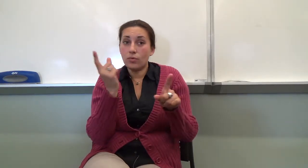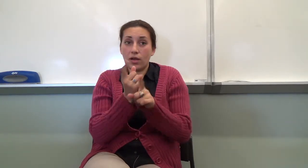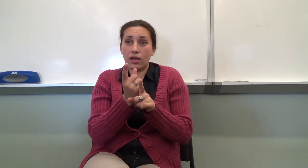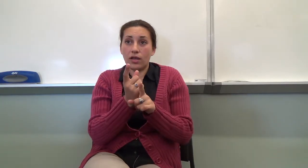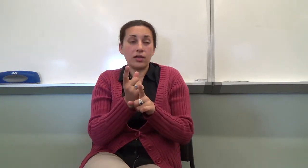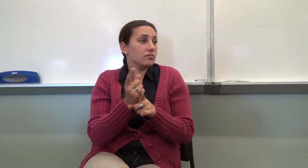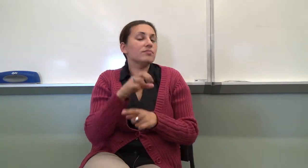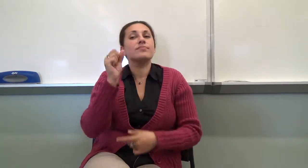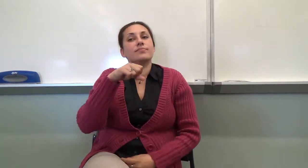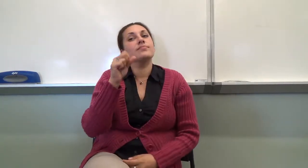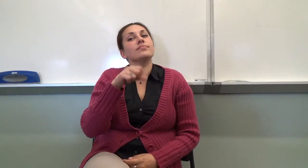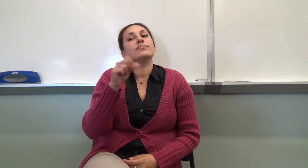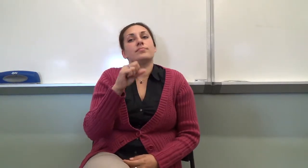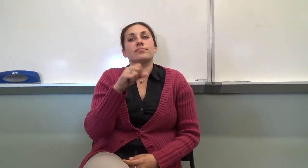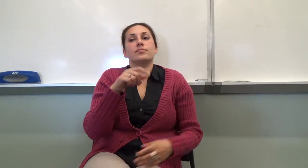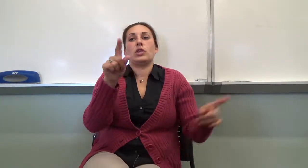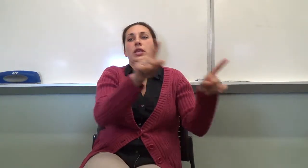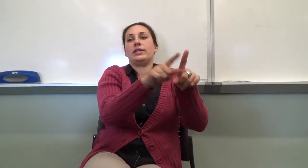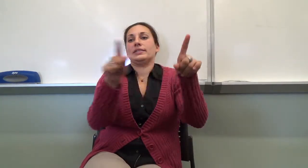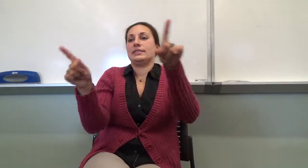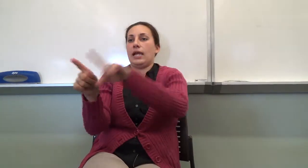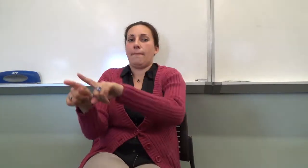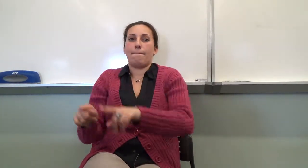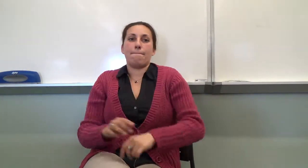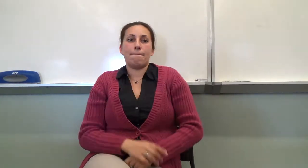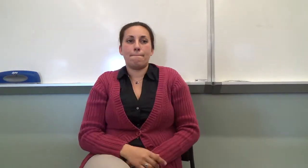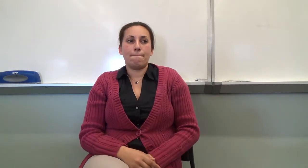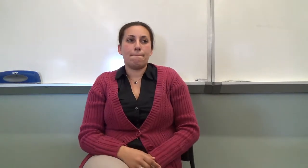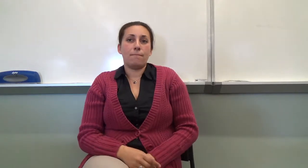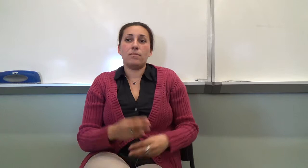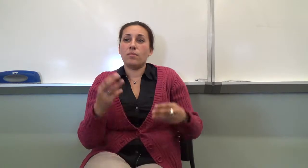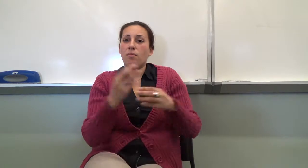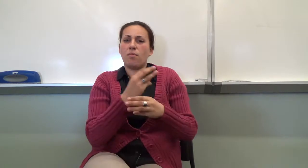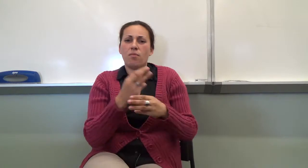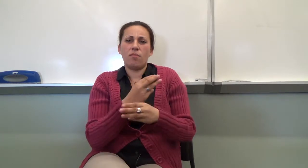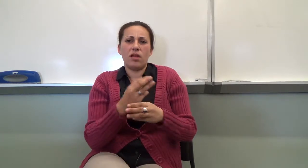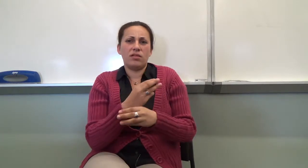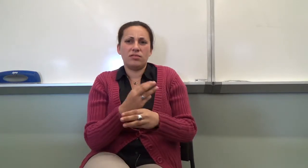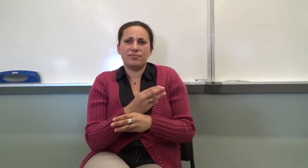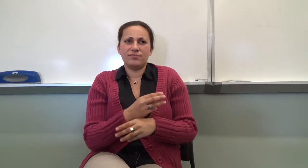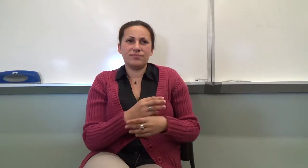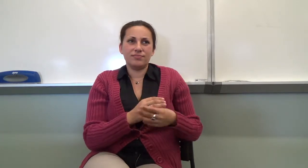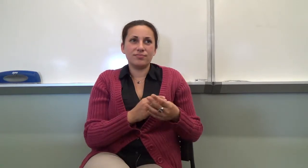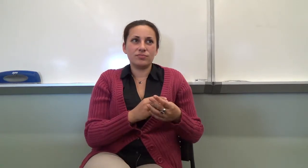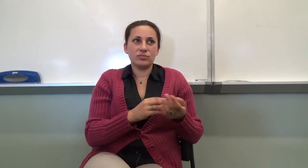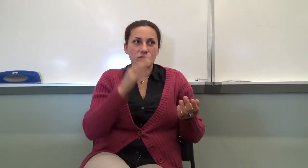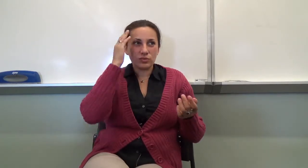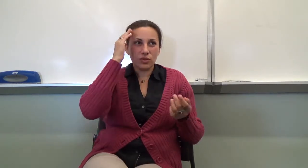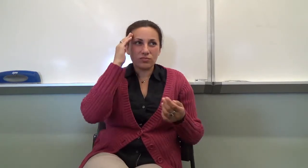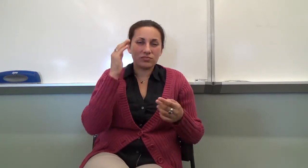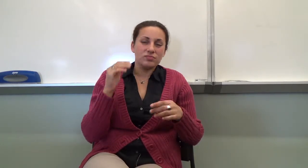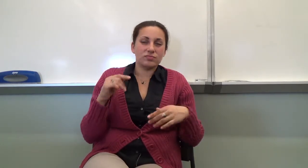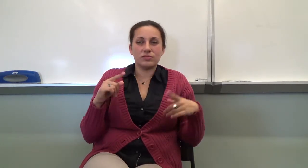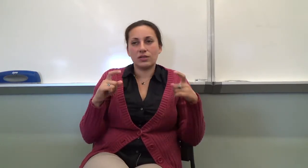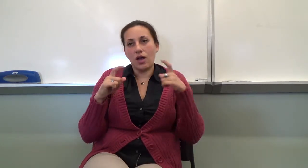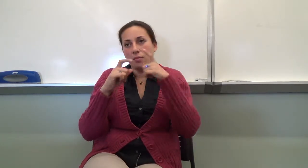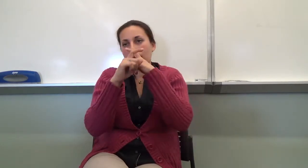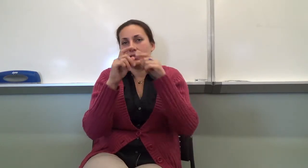true, they are. And of course, math is not content to say, oh, they're symmetric. Math has to be very precise about